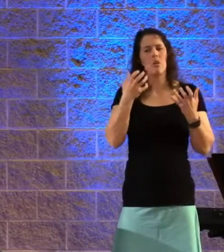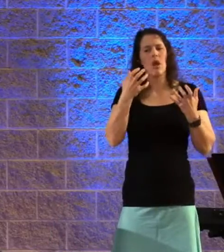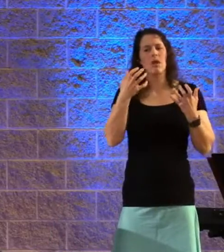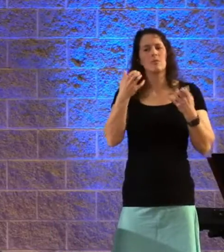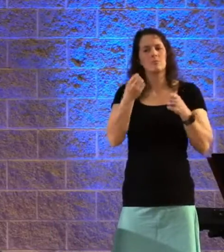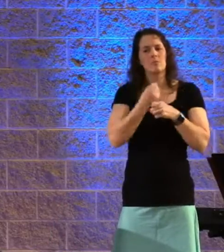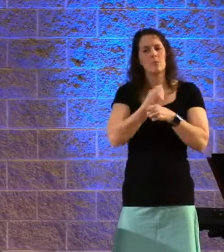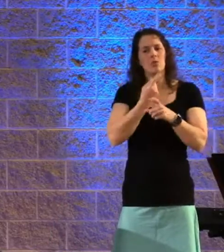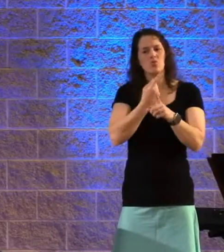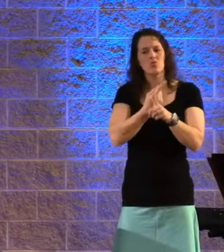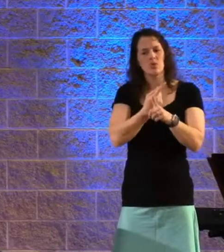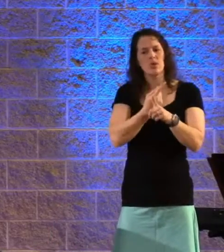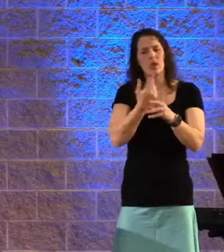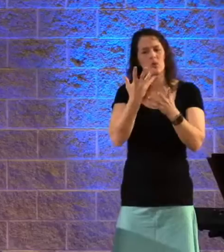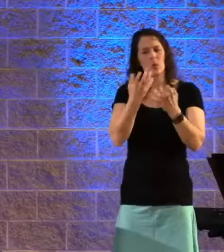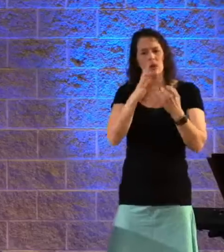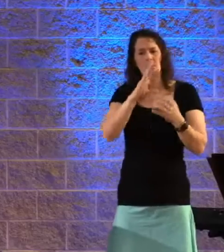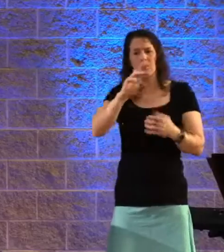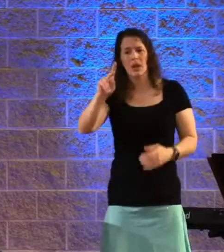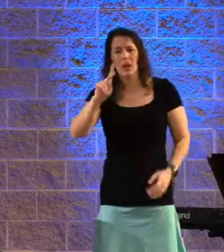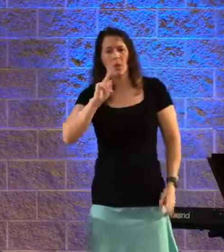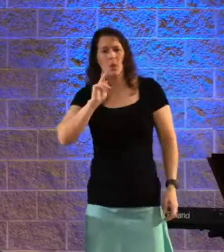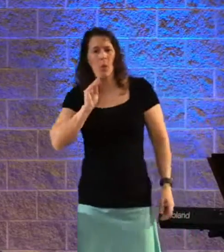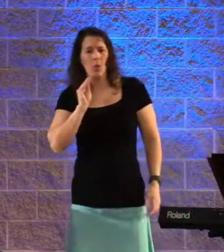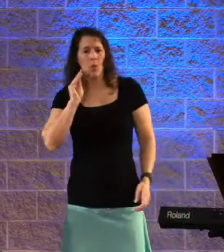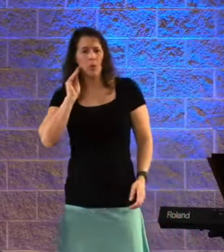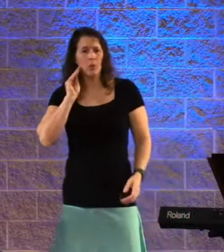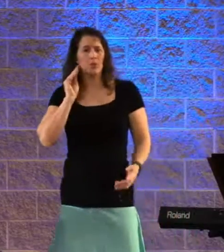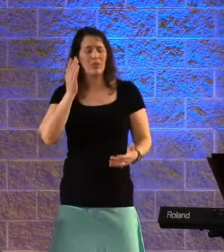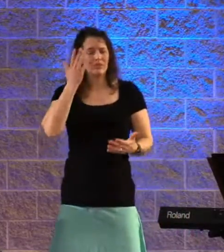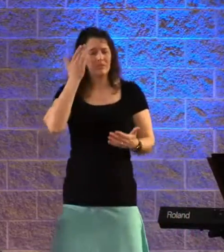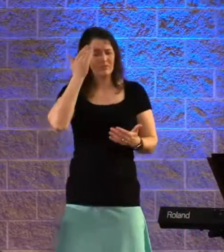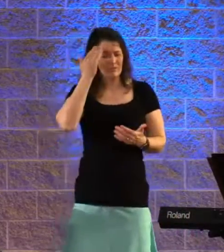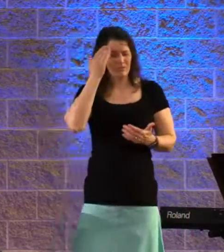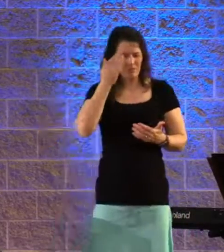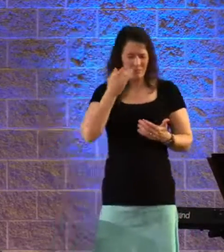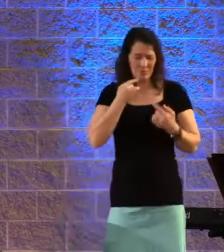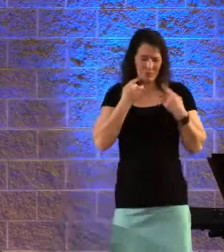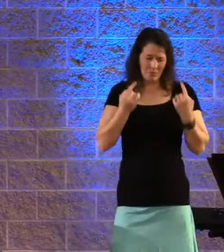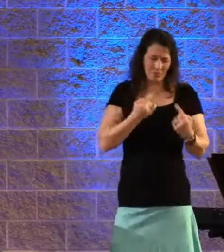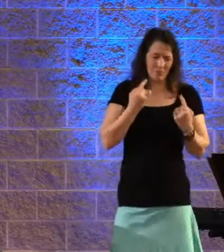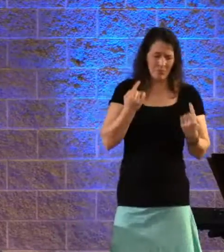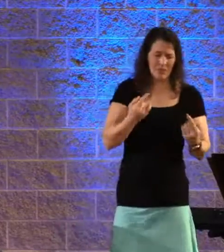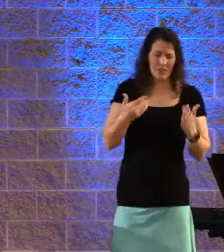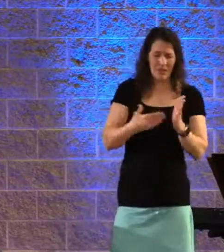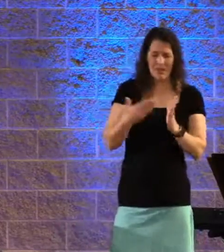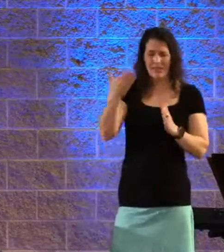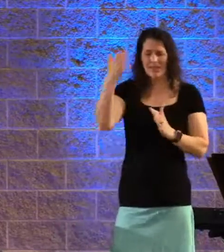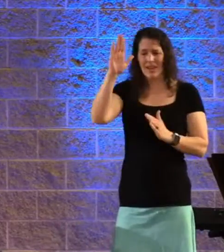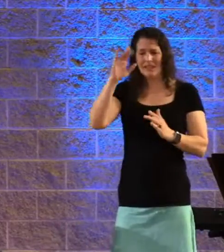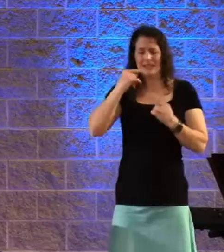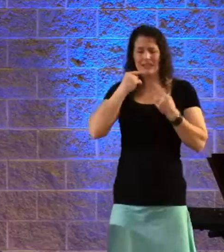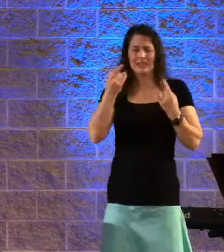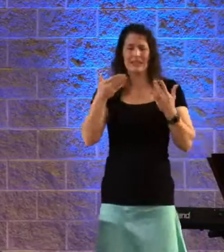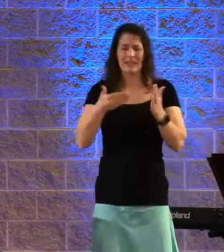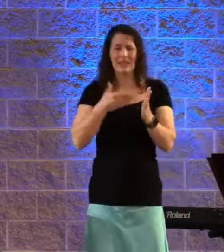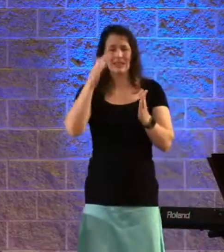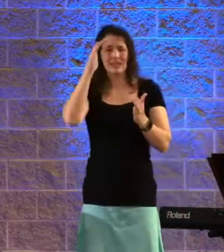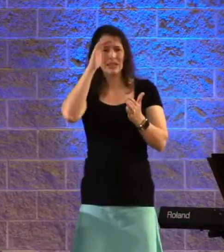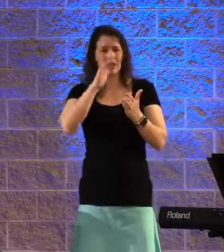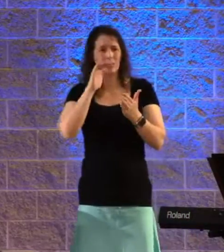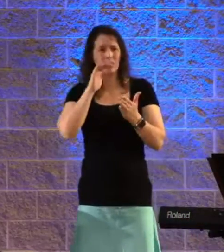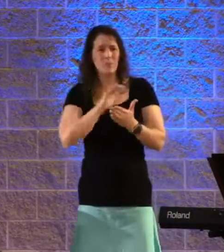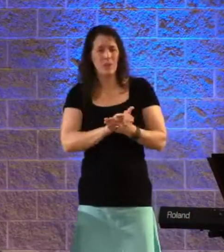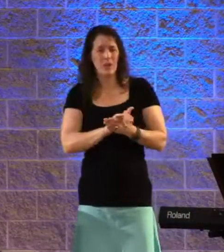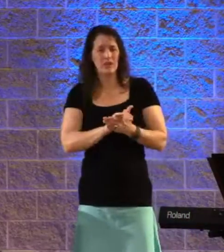make things right, who want to come home, who know deep down that they've sinned against God, they've sinned against their spouse. Listen,